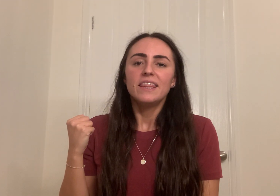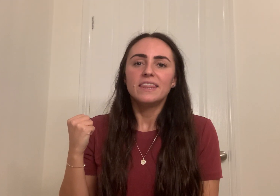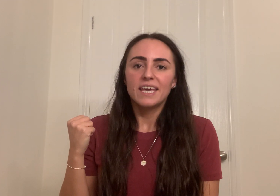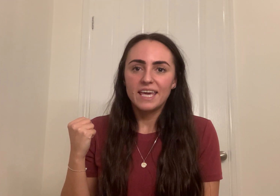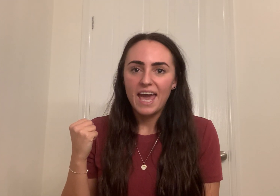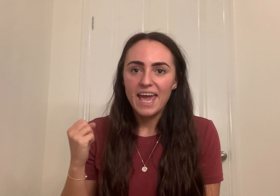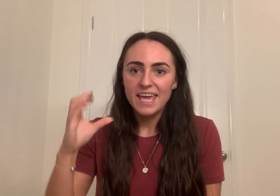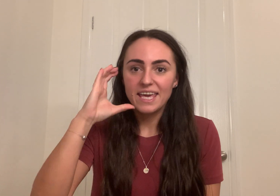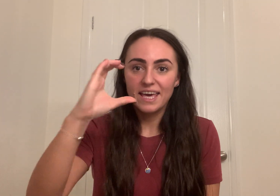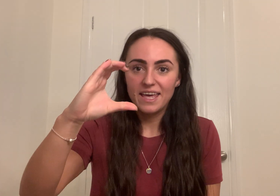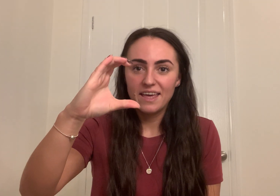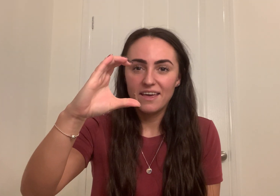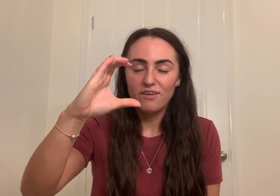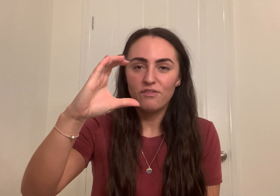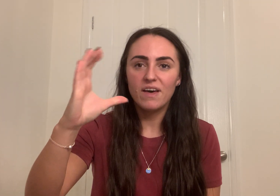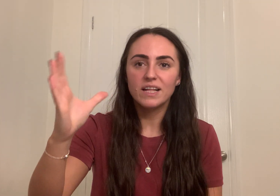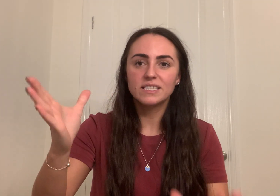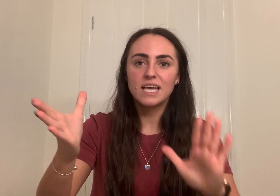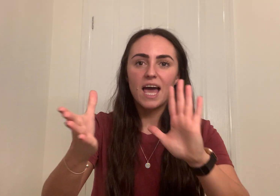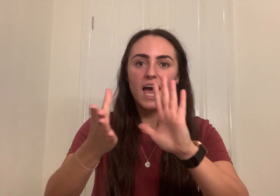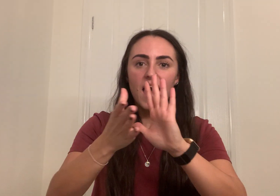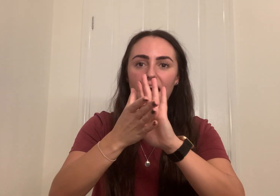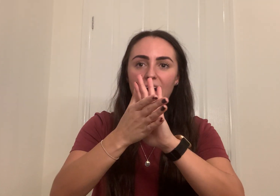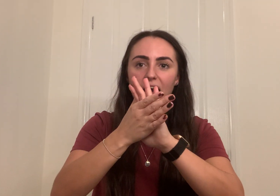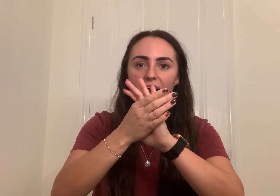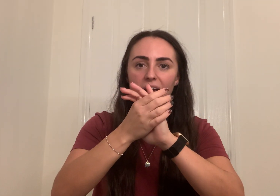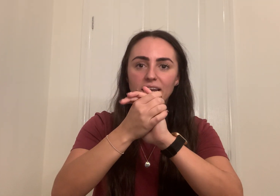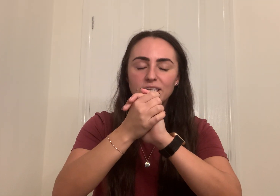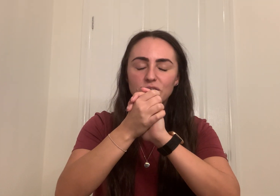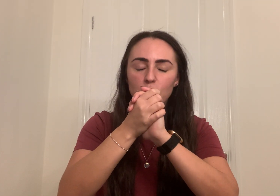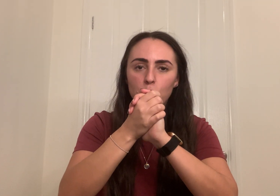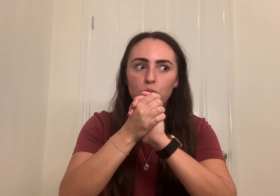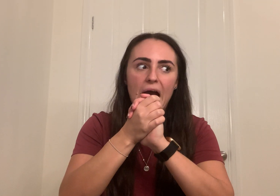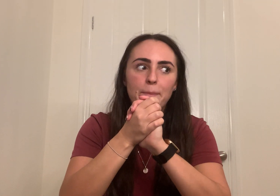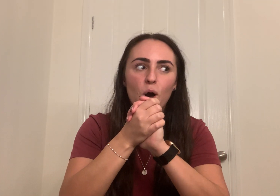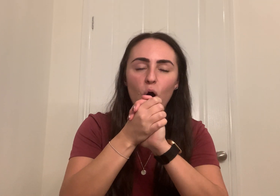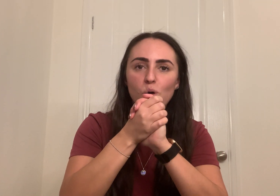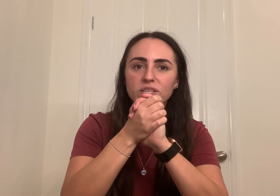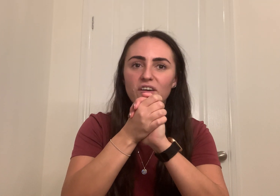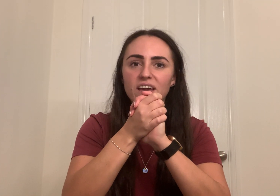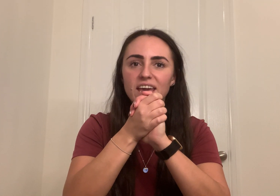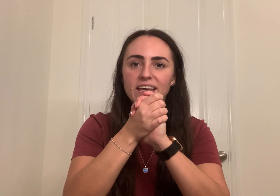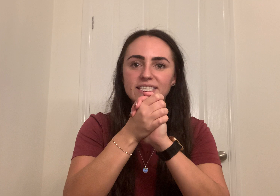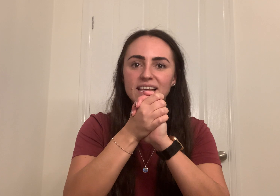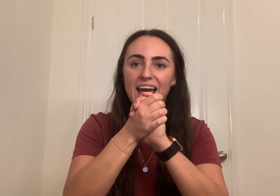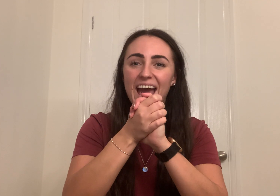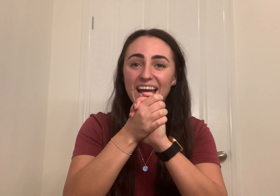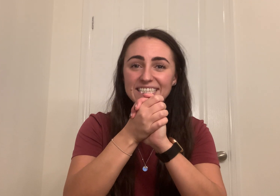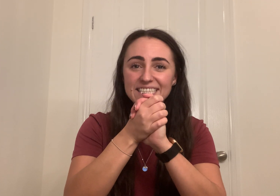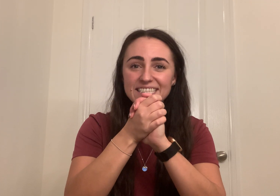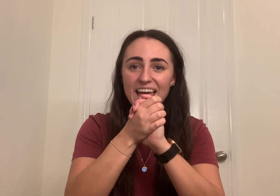The cake felt a hand grab hold of his and